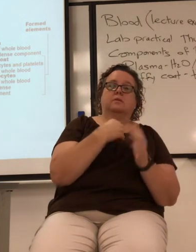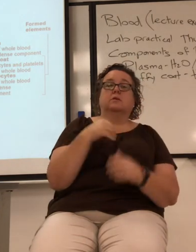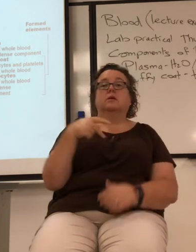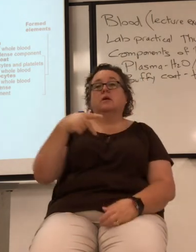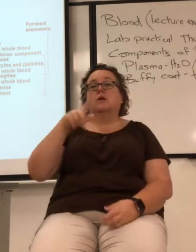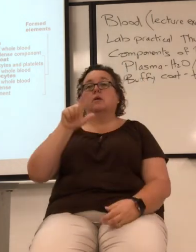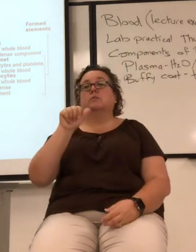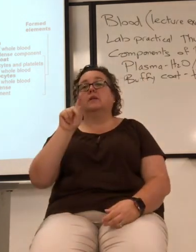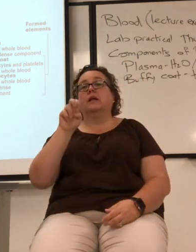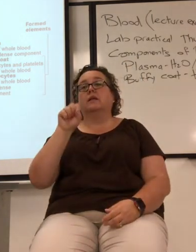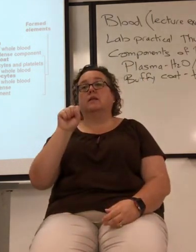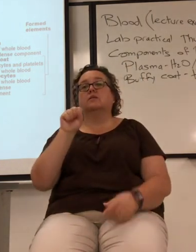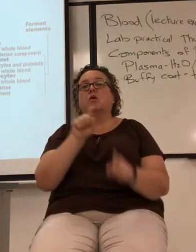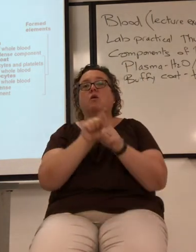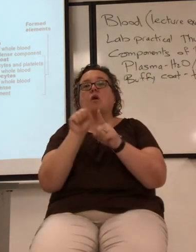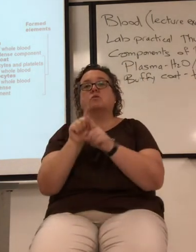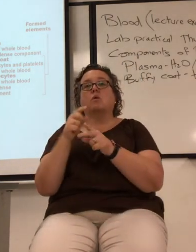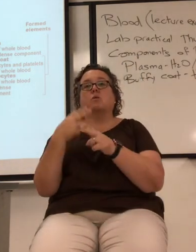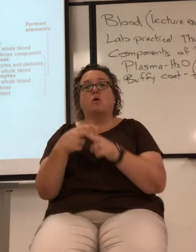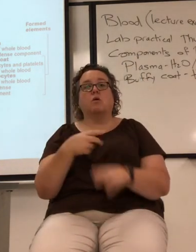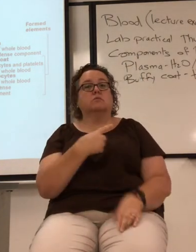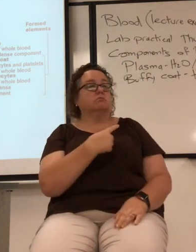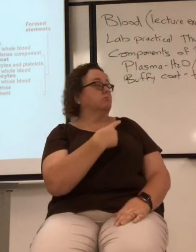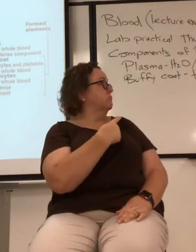Platelets are also called thrombocytes